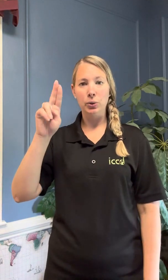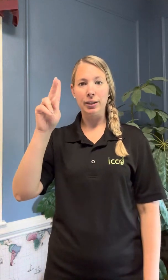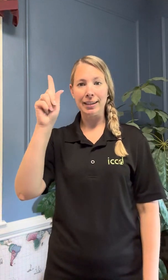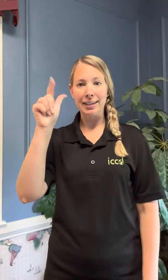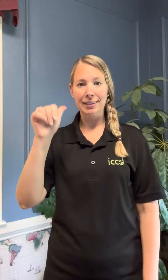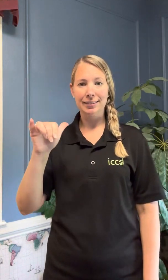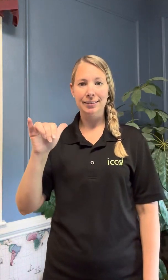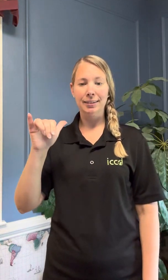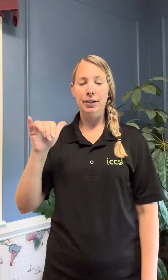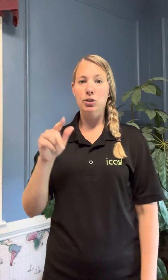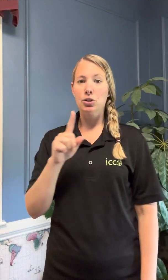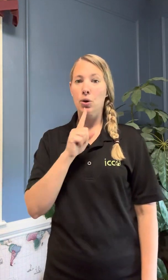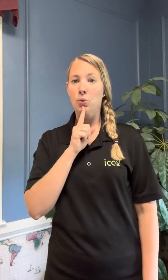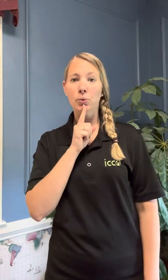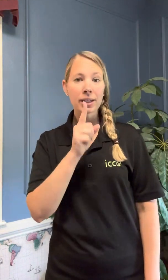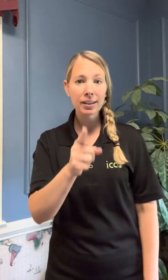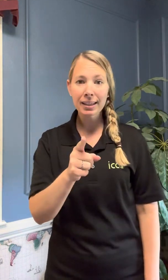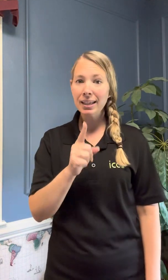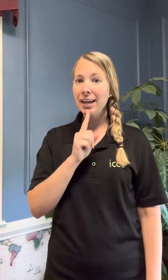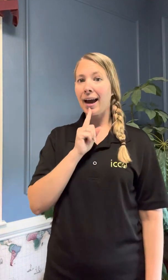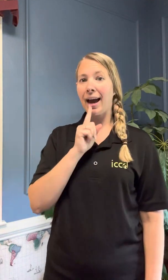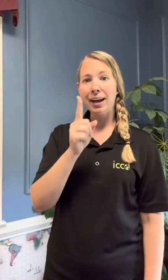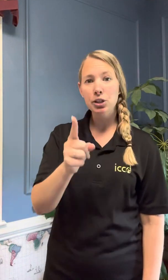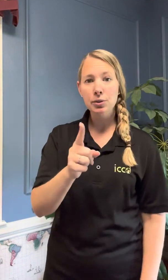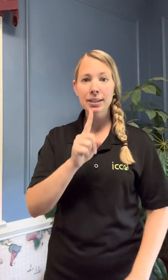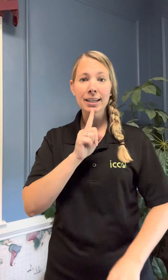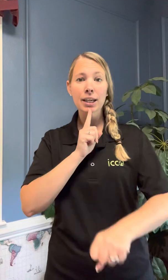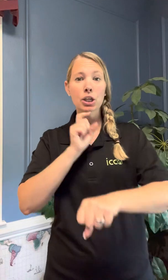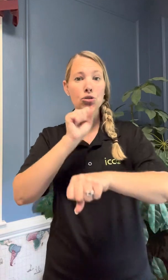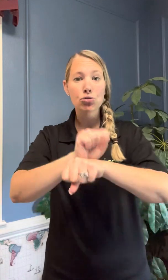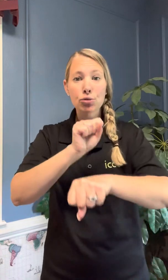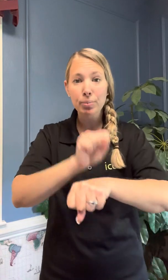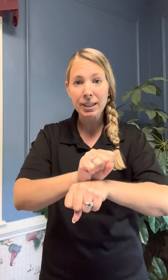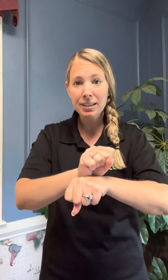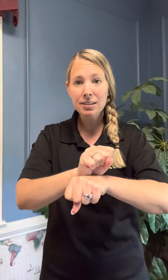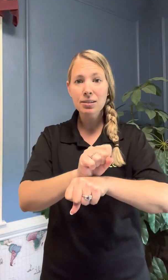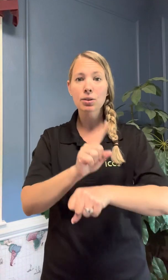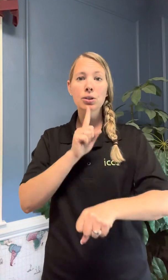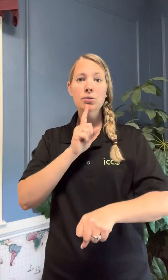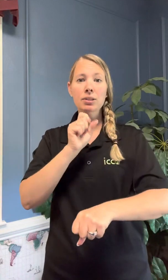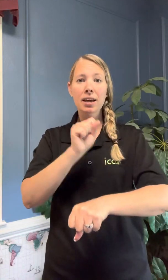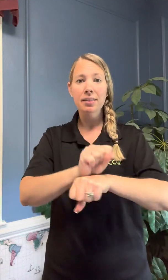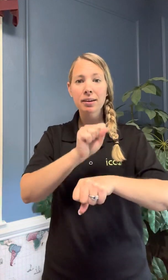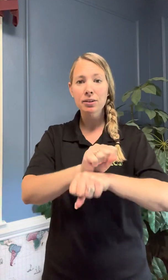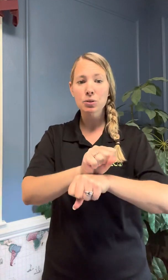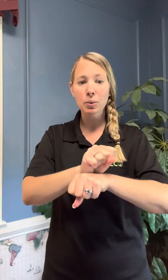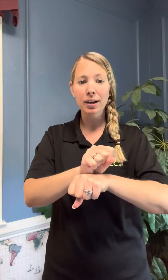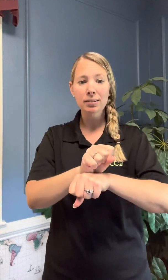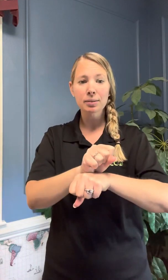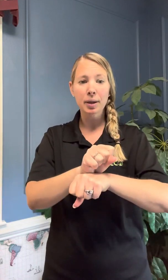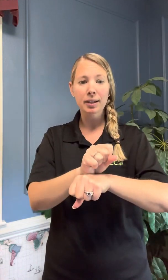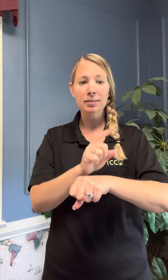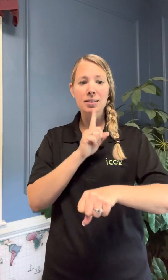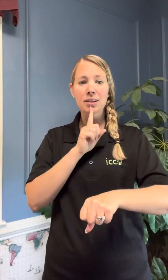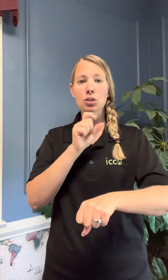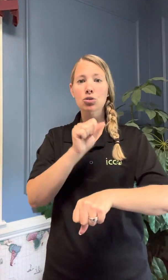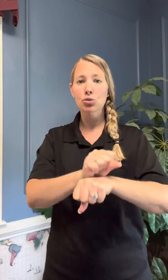actually. So really, actually, true biz, you could use that there as well, depending on the sentence, true